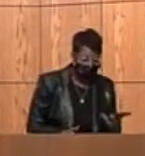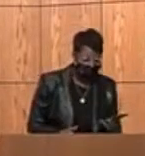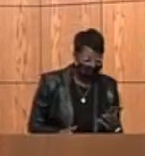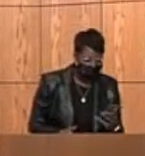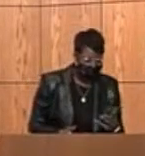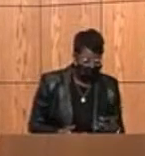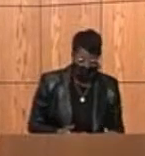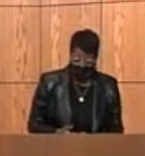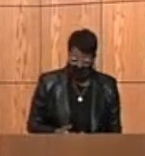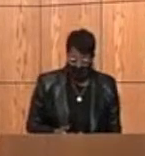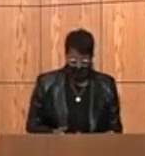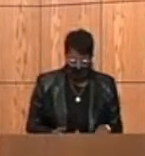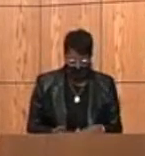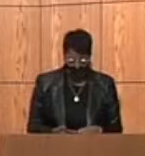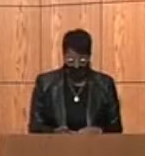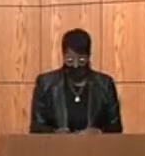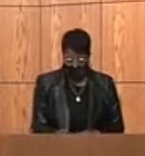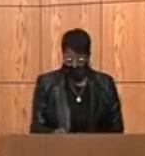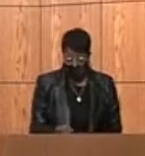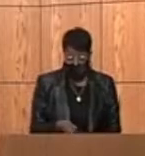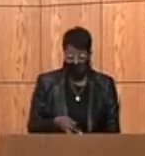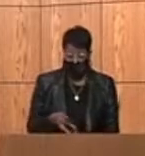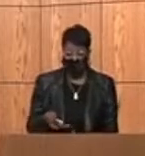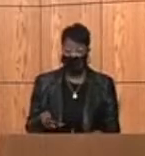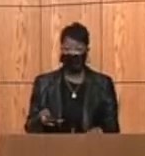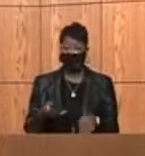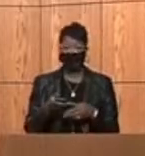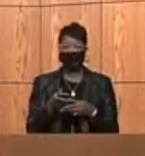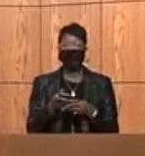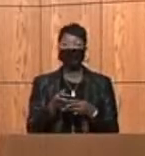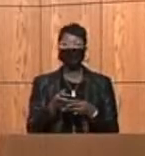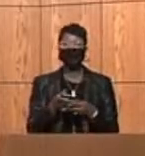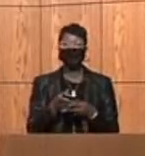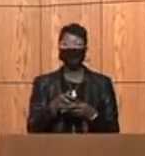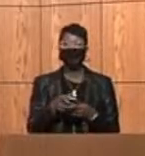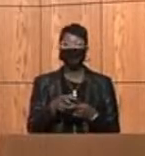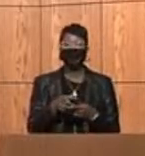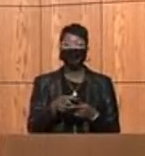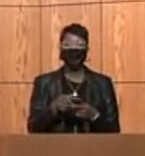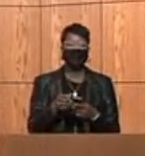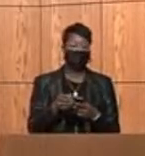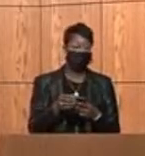bye. Thank God. I just didn't want them coming.